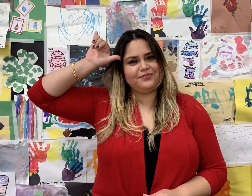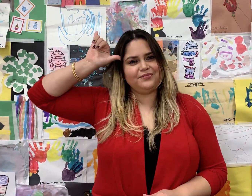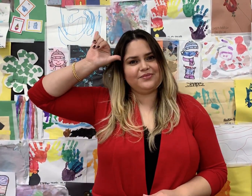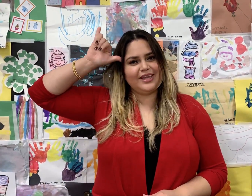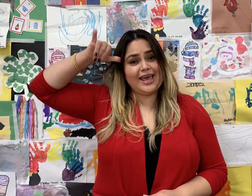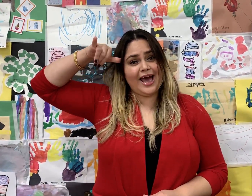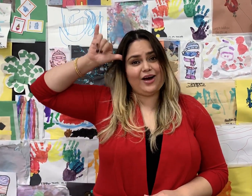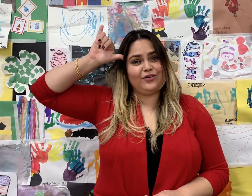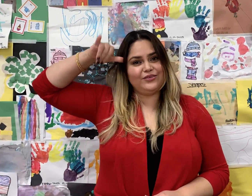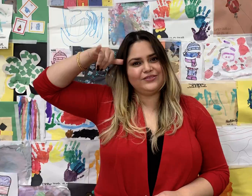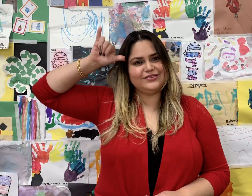Cow.